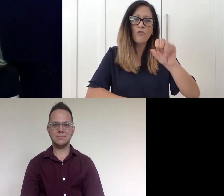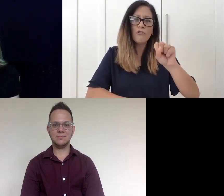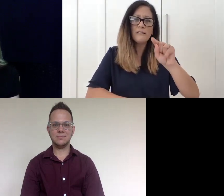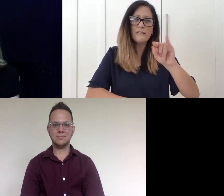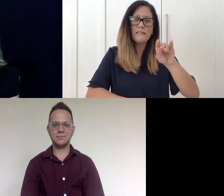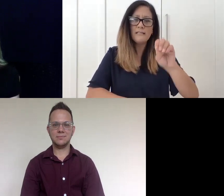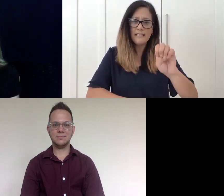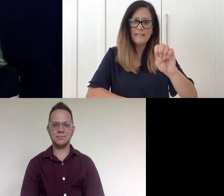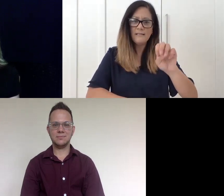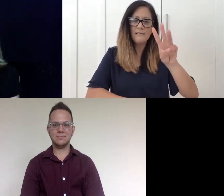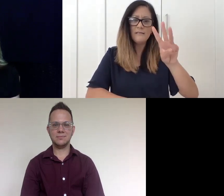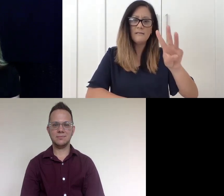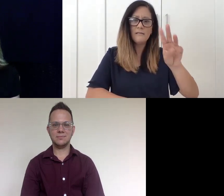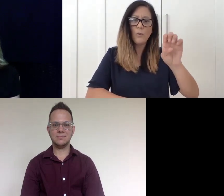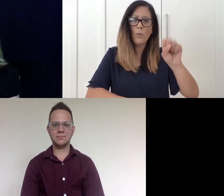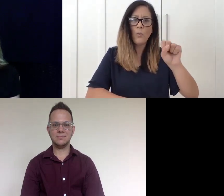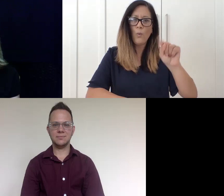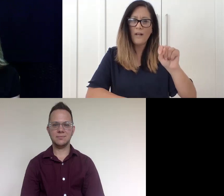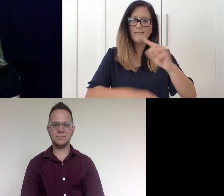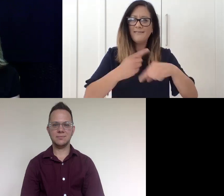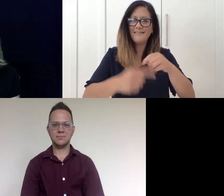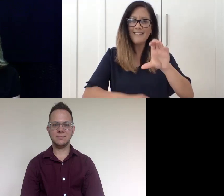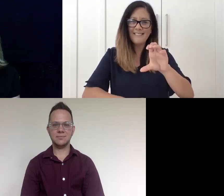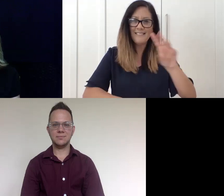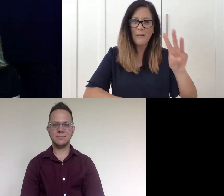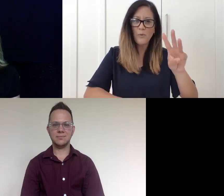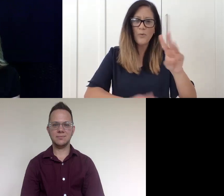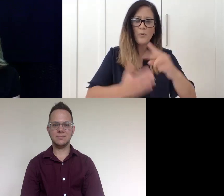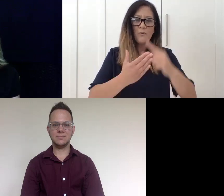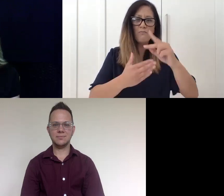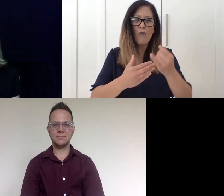My name is Christine West,